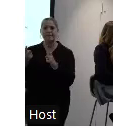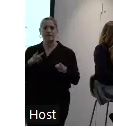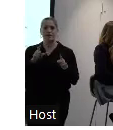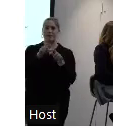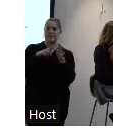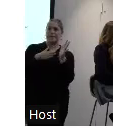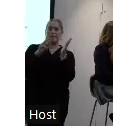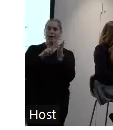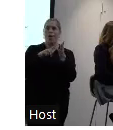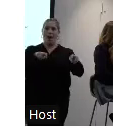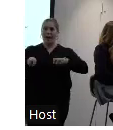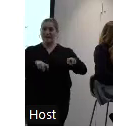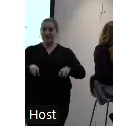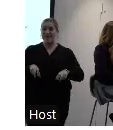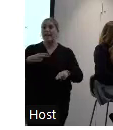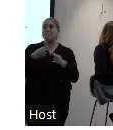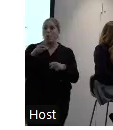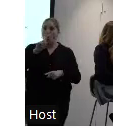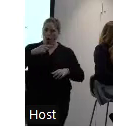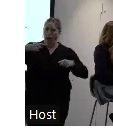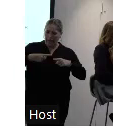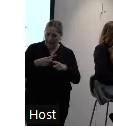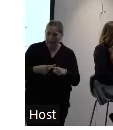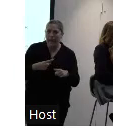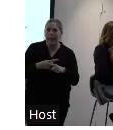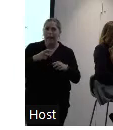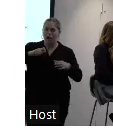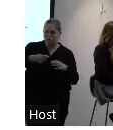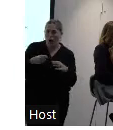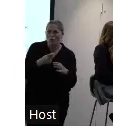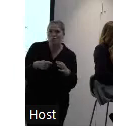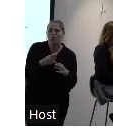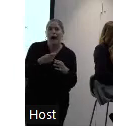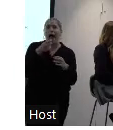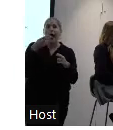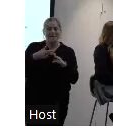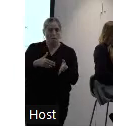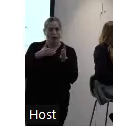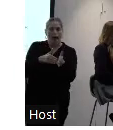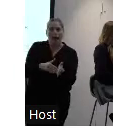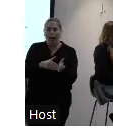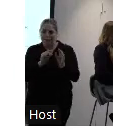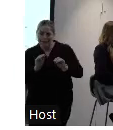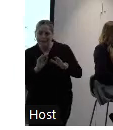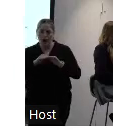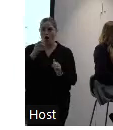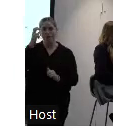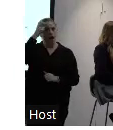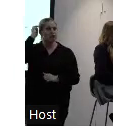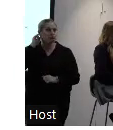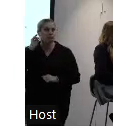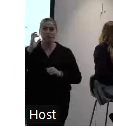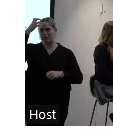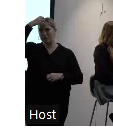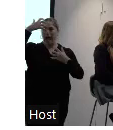no-net methods to make these really cool neurons in a range of community groups. And like today, the opportunity to